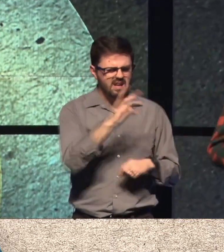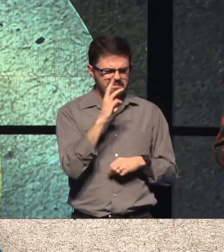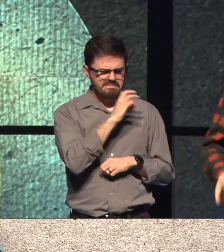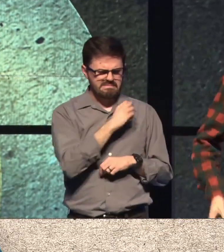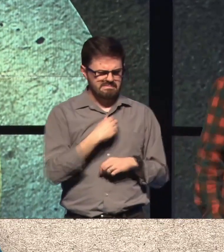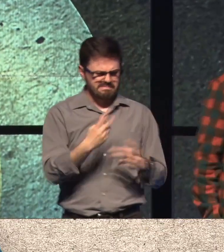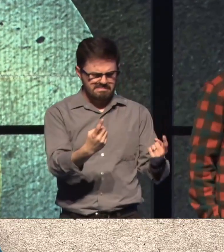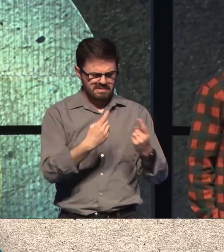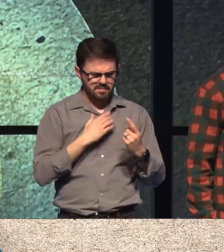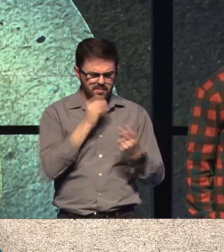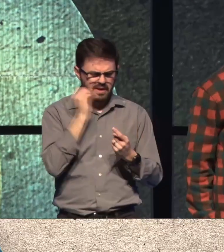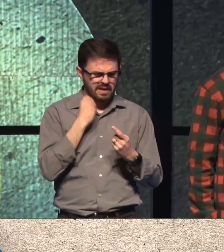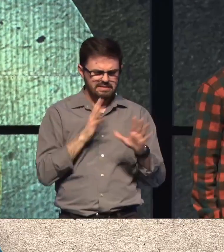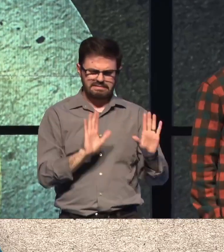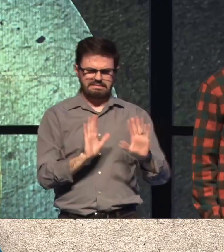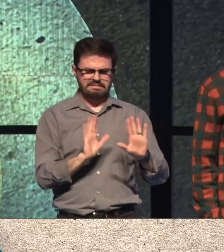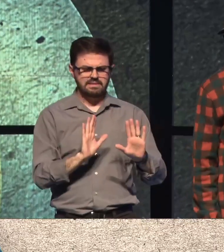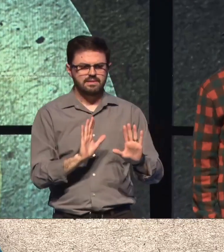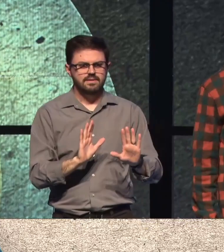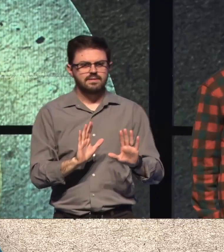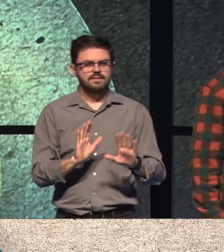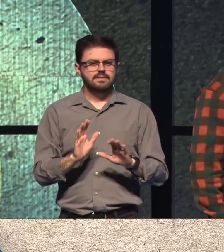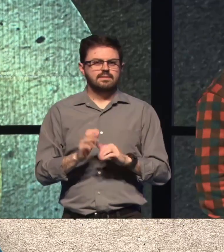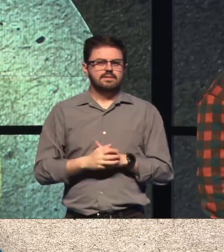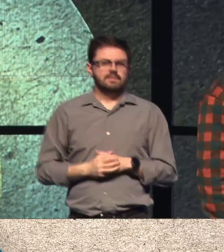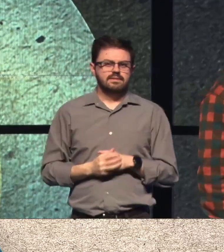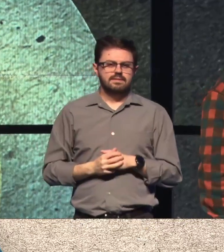we think there's a Bible verse for it. There's not.